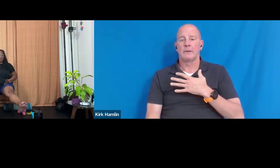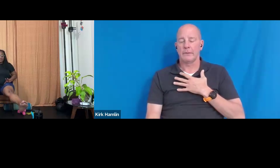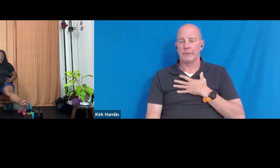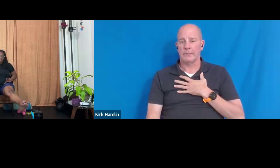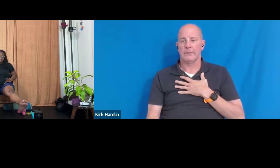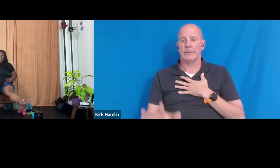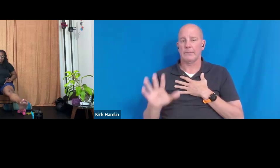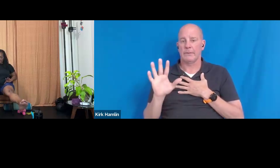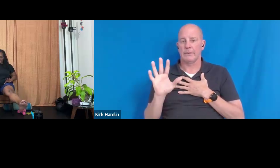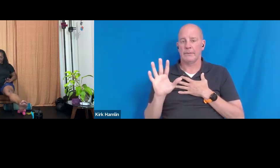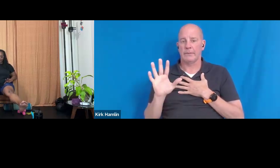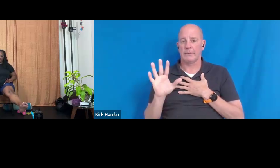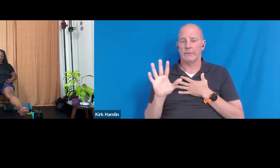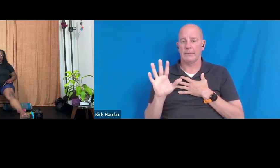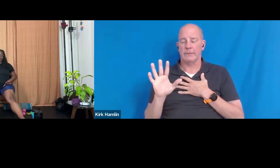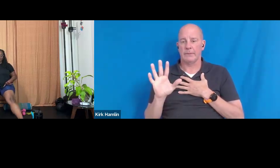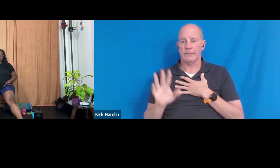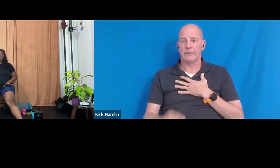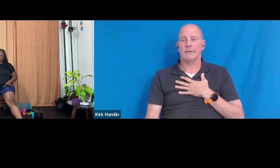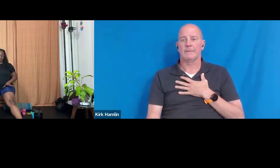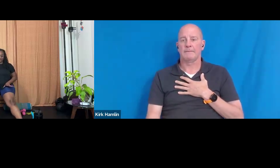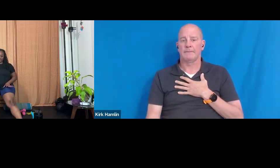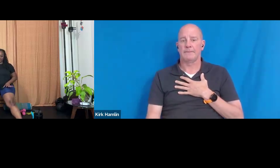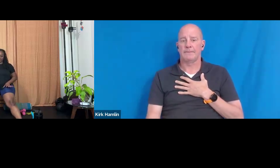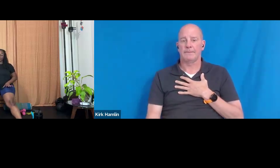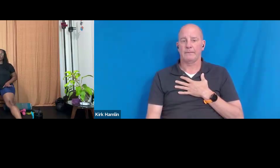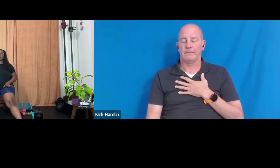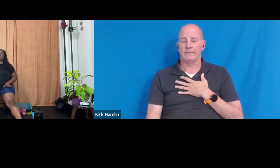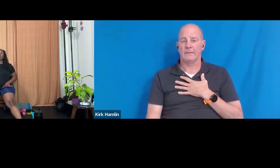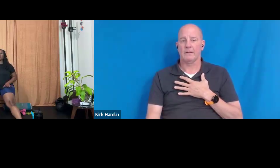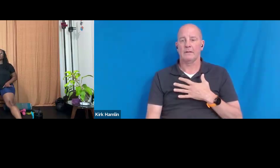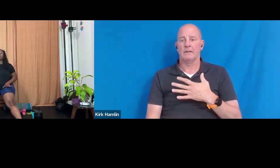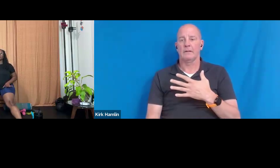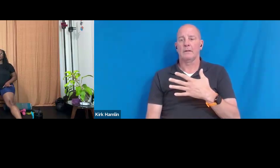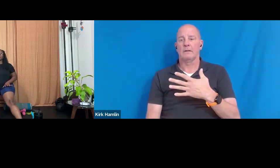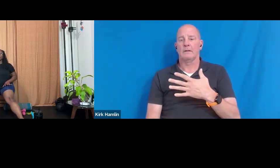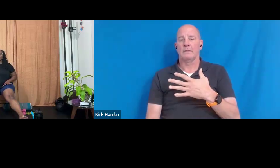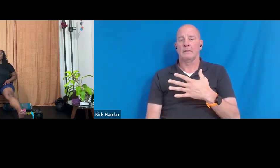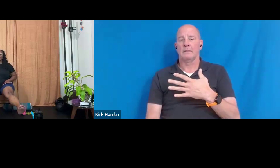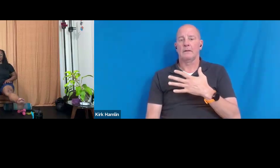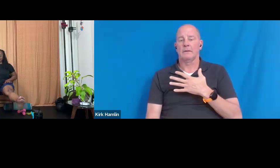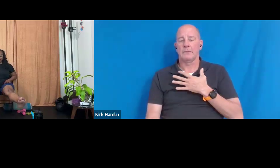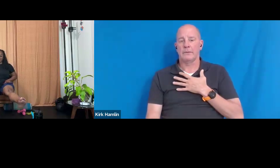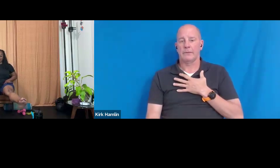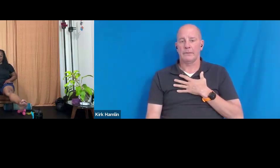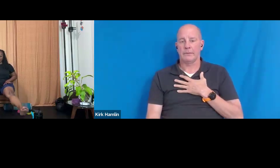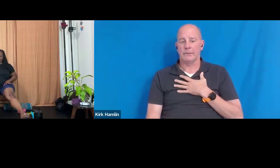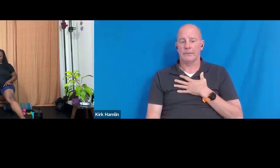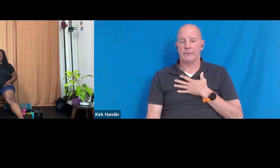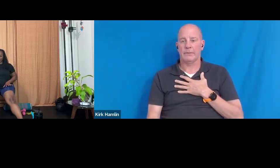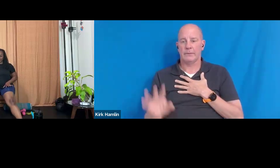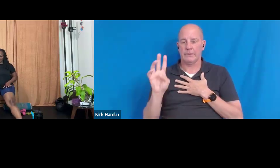exhale, lift or slide. That's five. Last one. Breathe in, exhale,